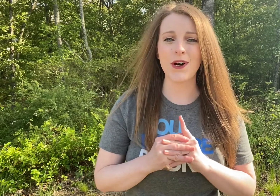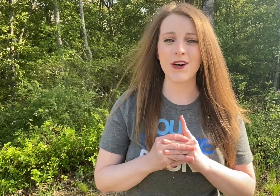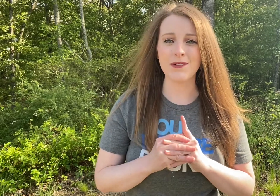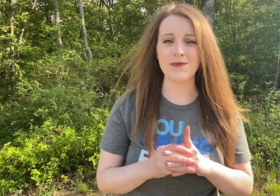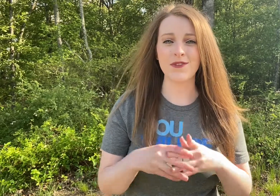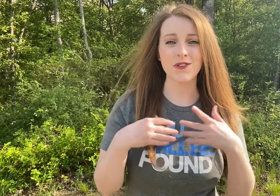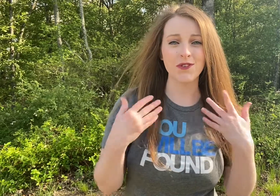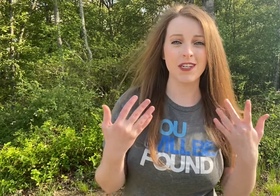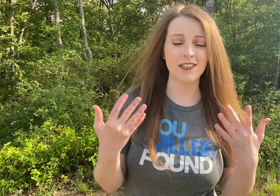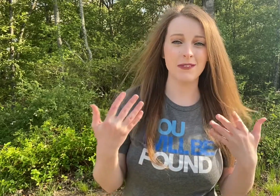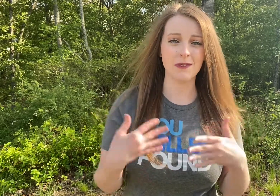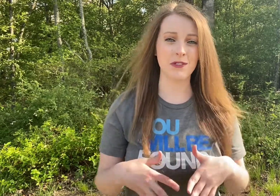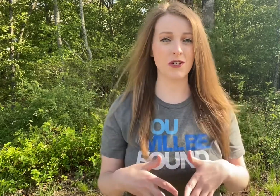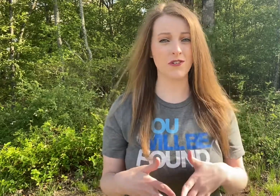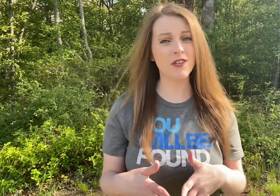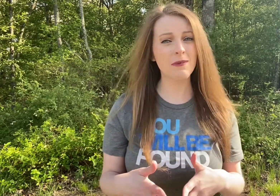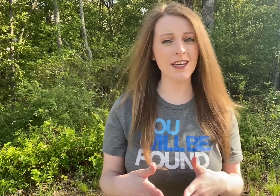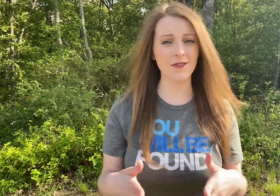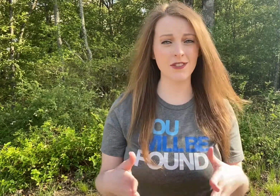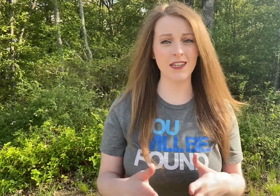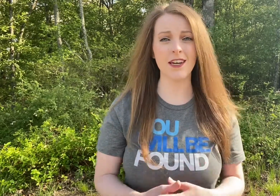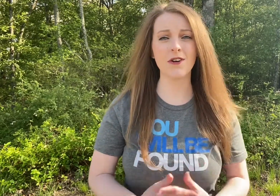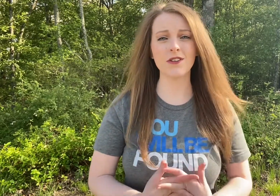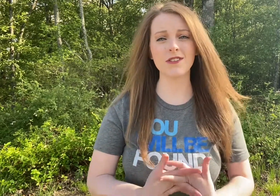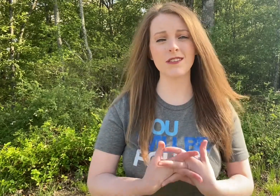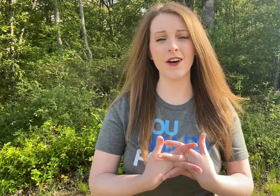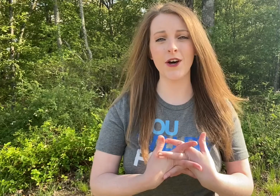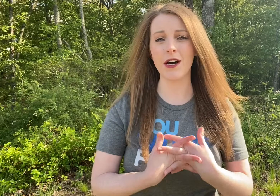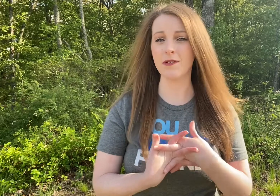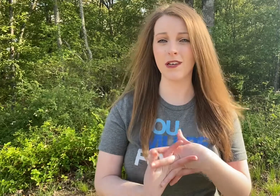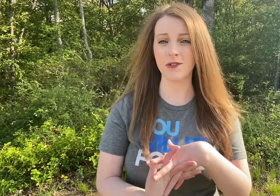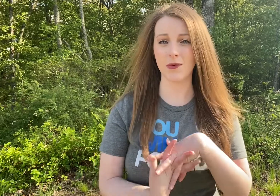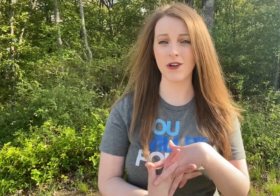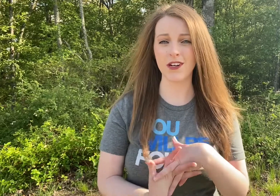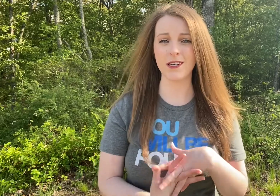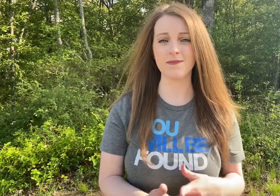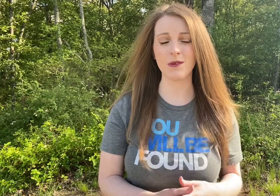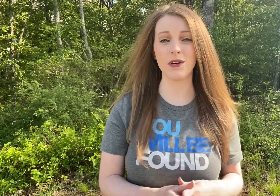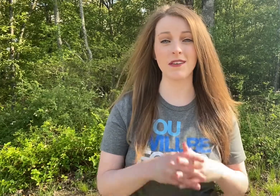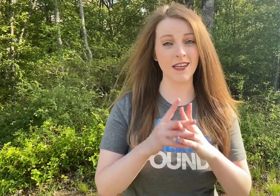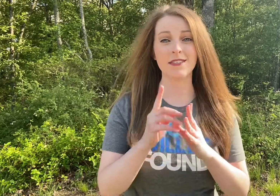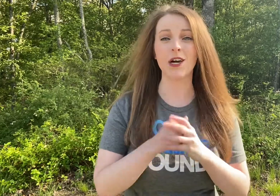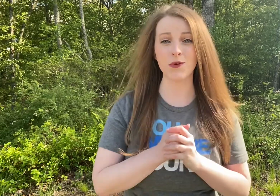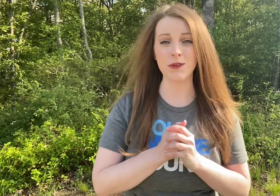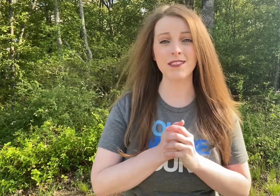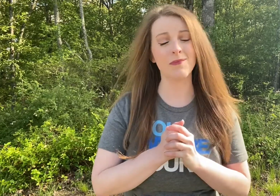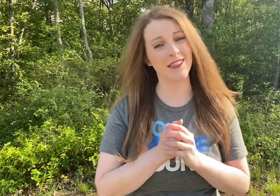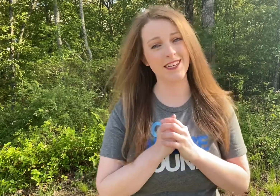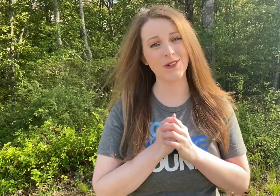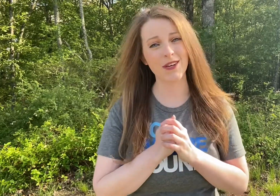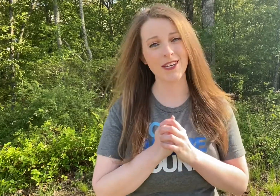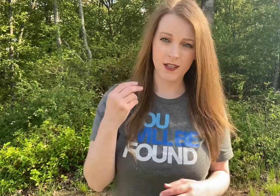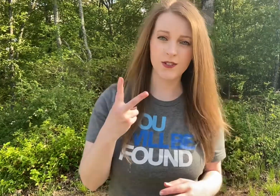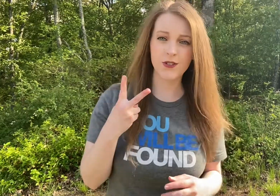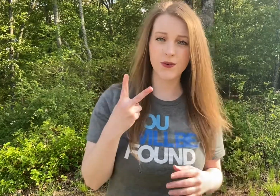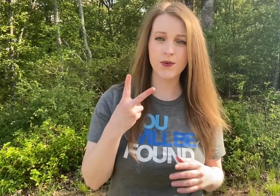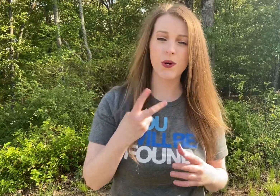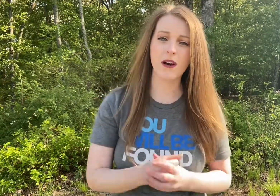So feel free to give me some constructive feedback if you see any errors. I would love to work on it, but yes, I will mess up, and that's okay. Two, I